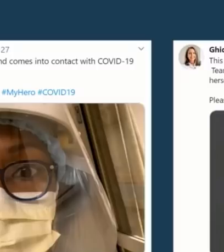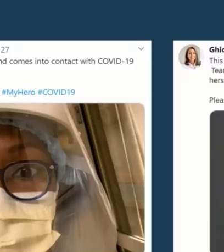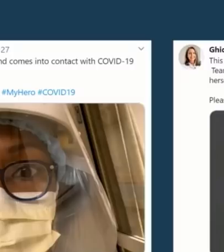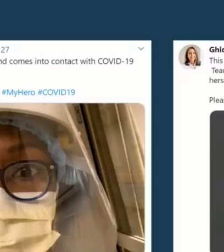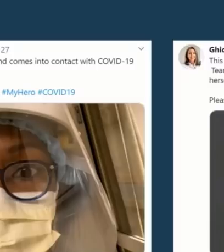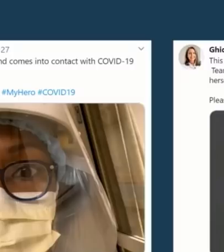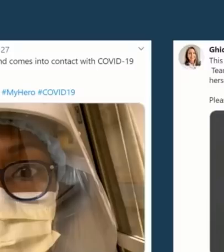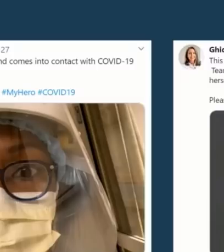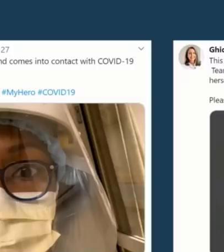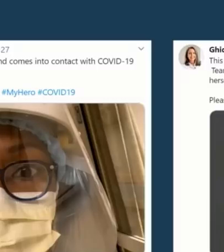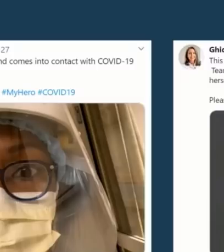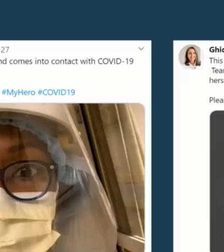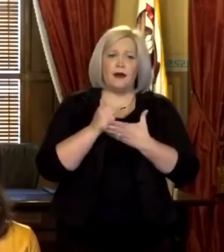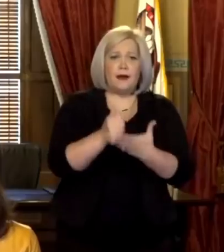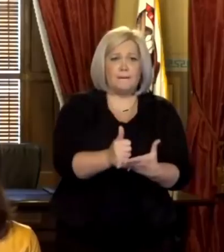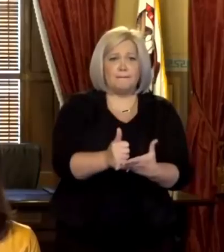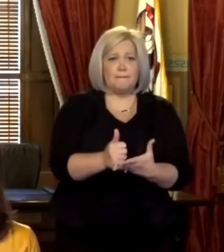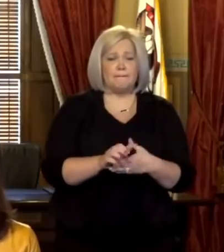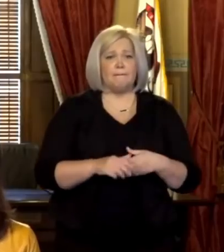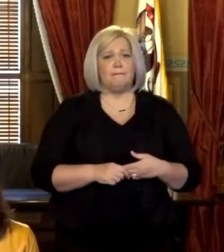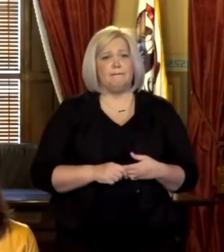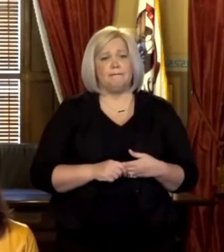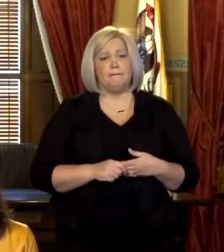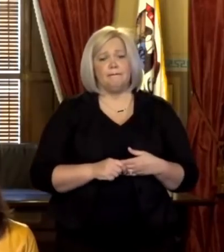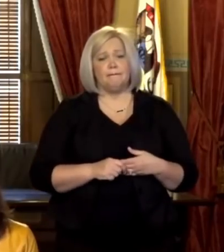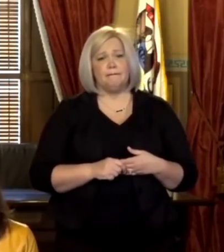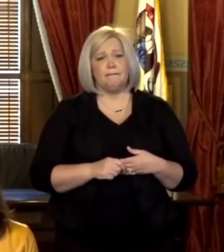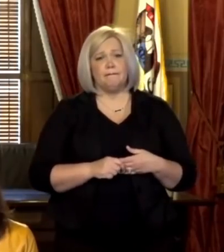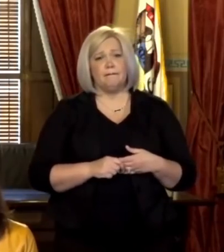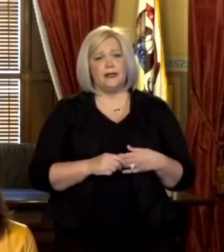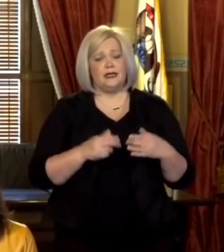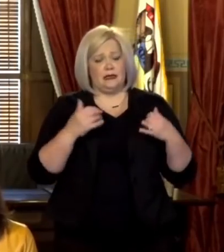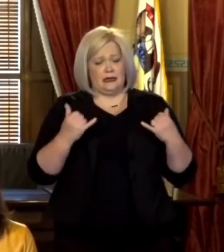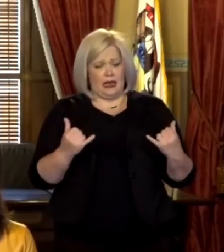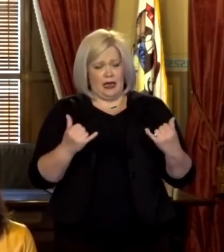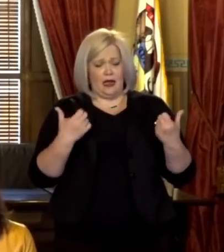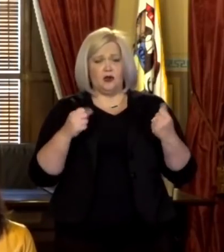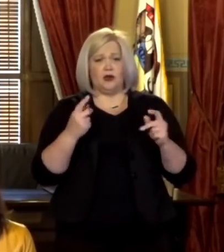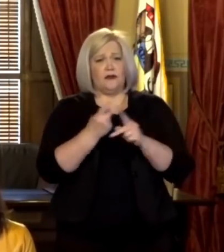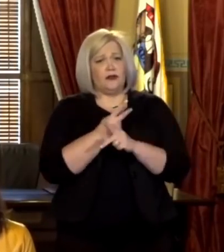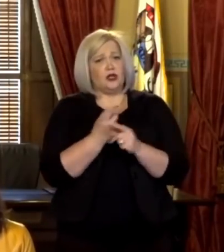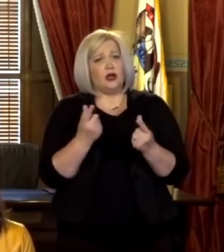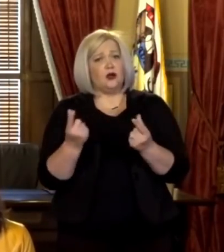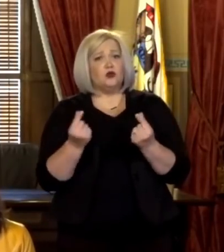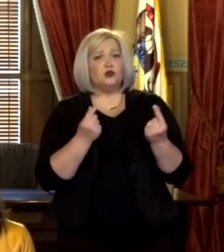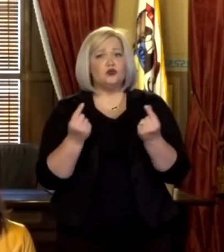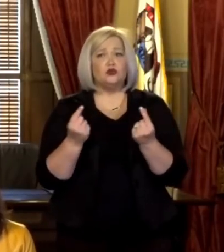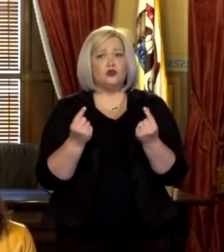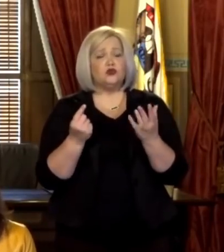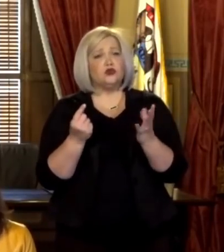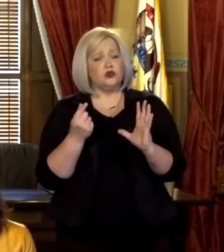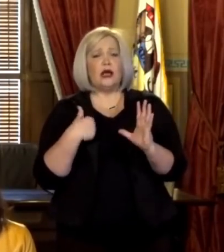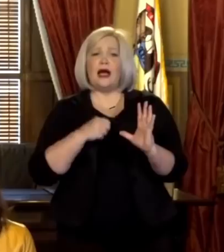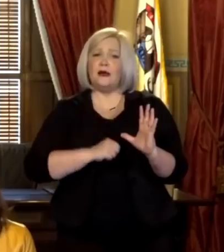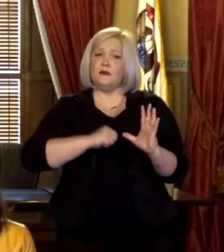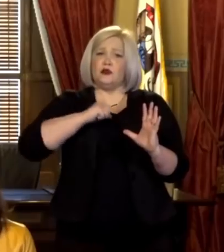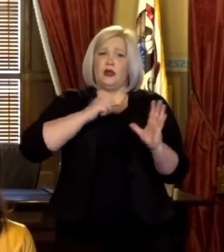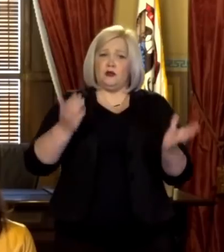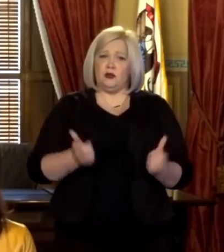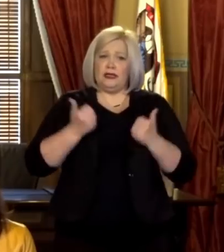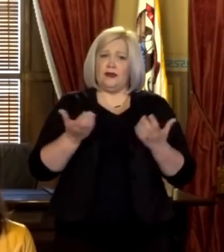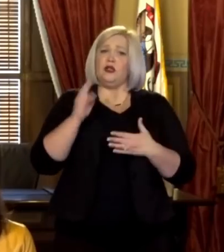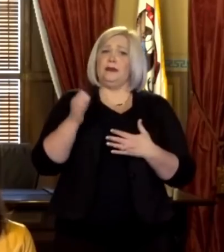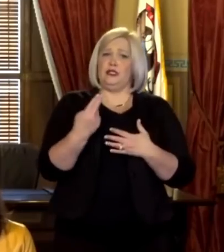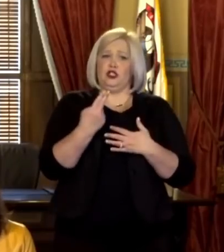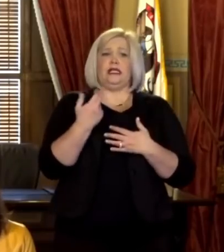to doing this. As we continue navigating this crisis, I'm proud to live in a state where we're doing everything we can to